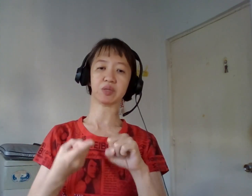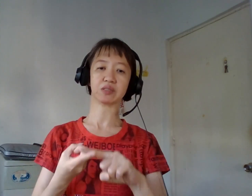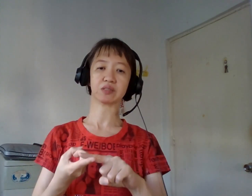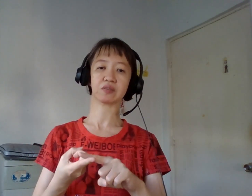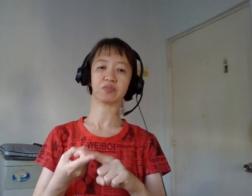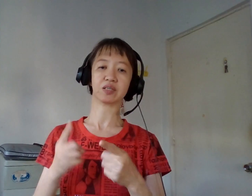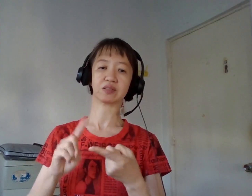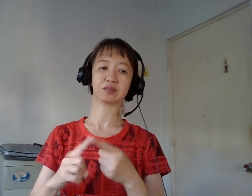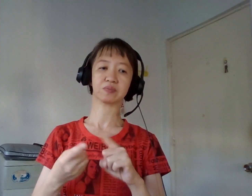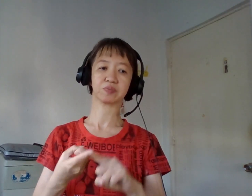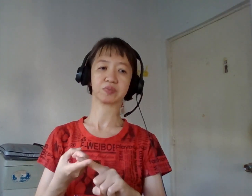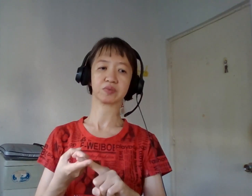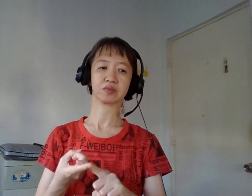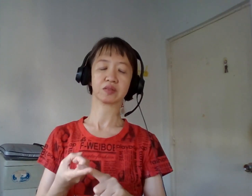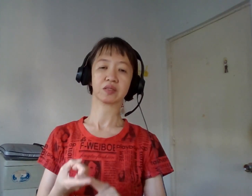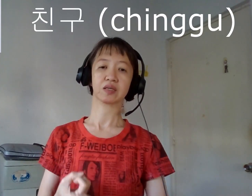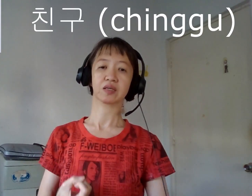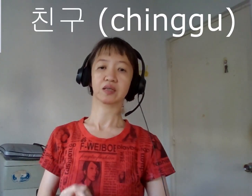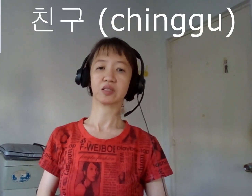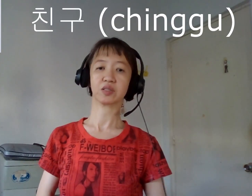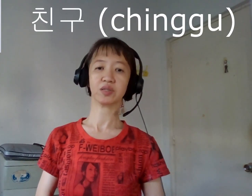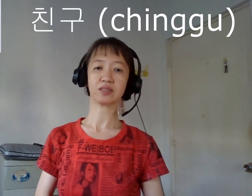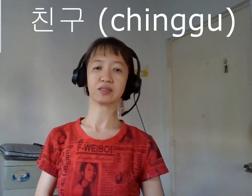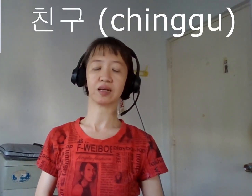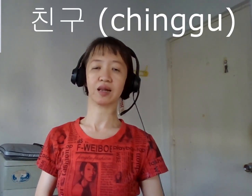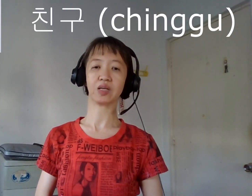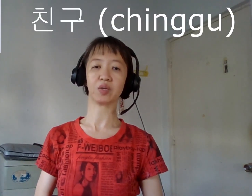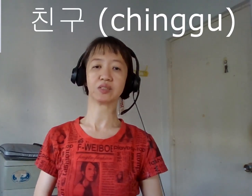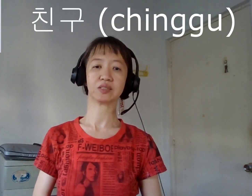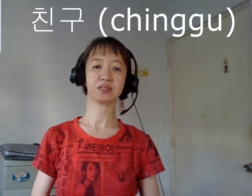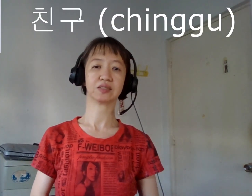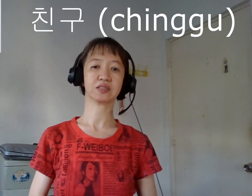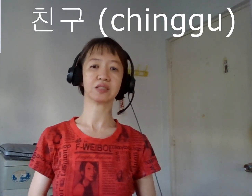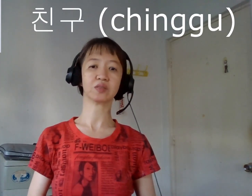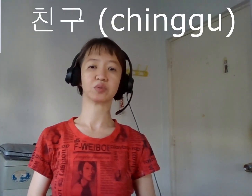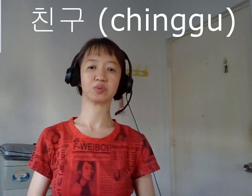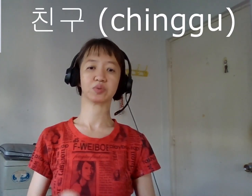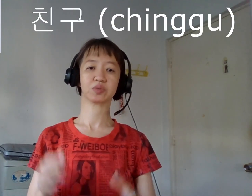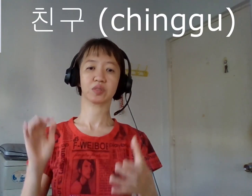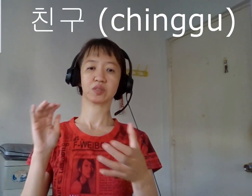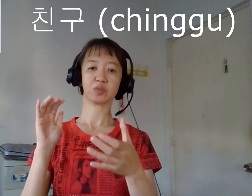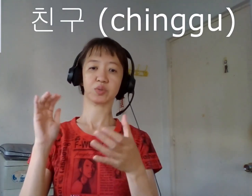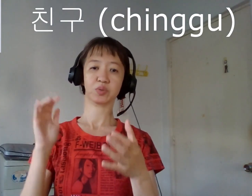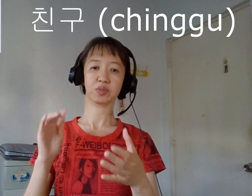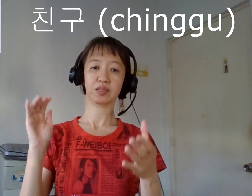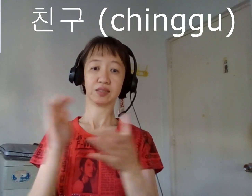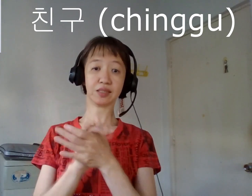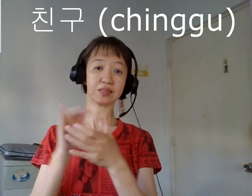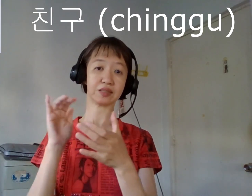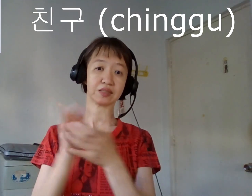twice. Friend. In Korean Sign Language, it's chingu. So it's easy. It's